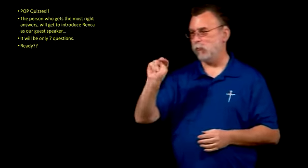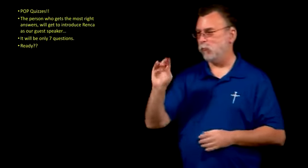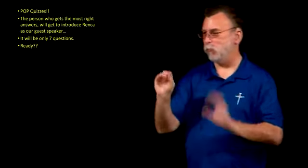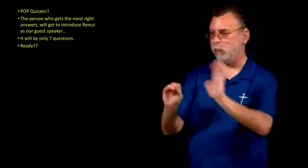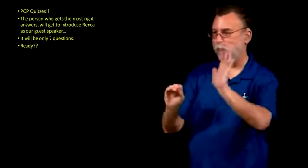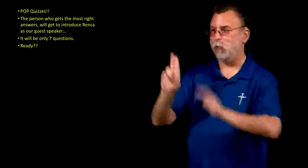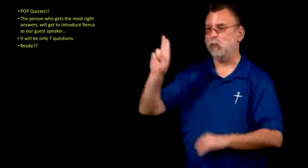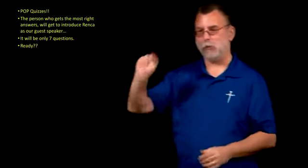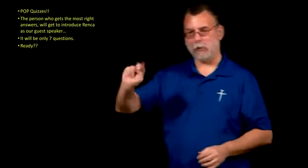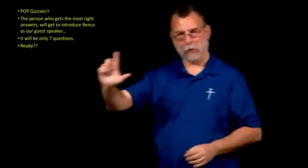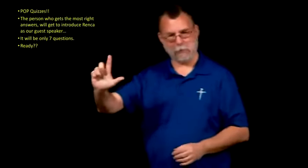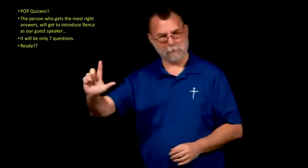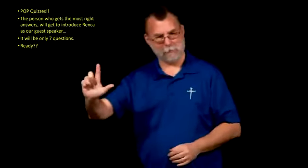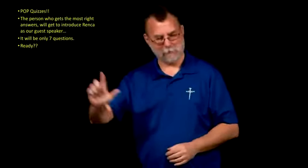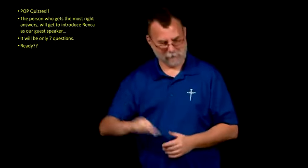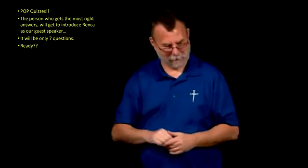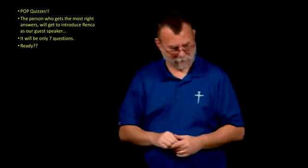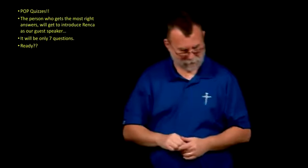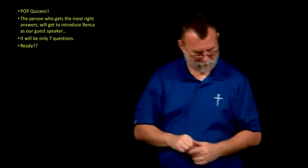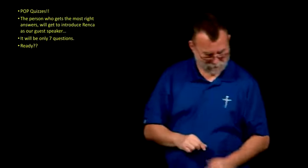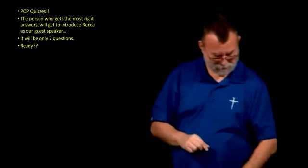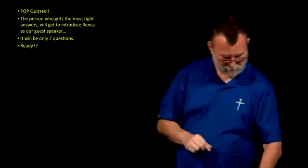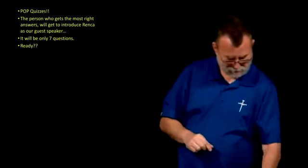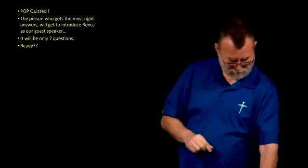No, no. So it's UNL.